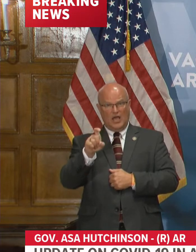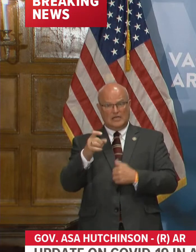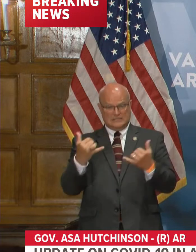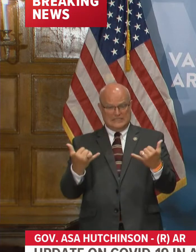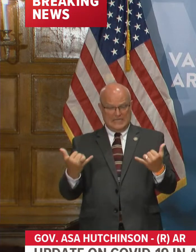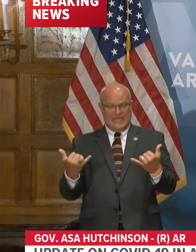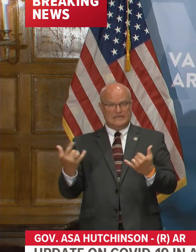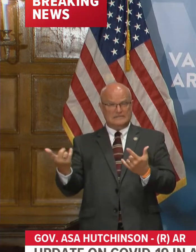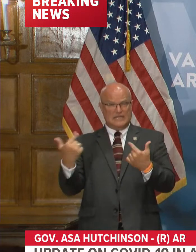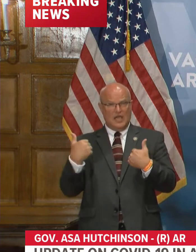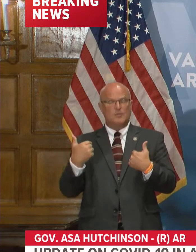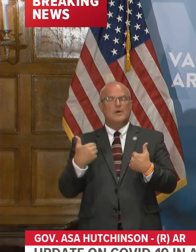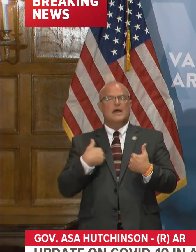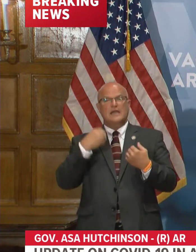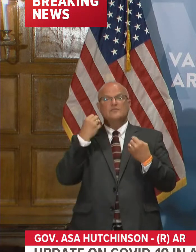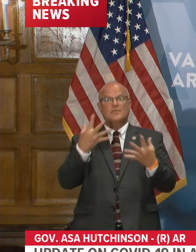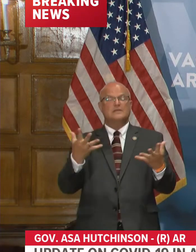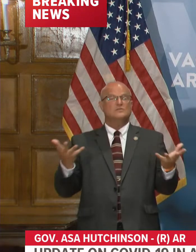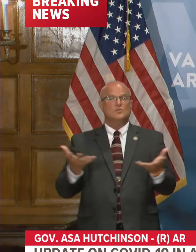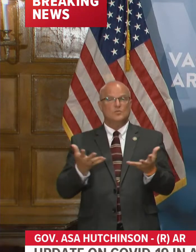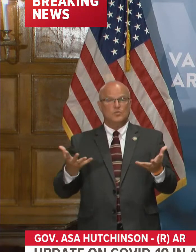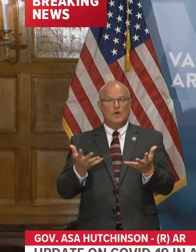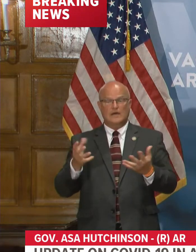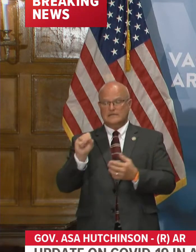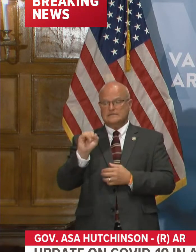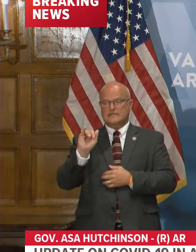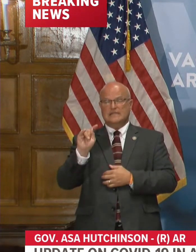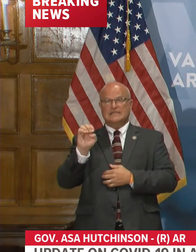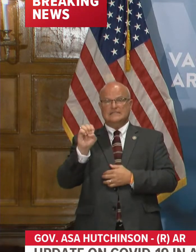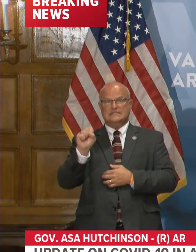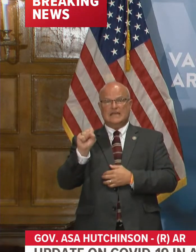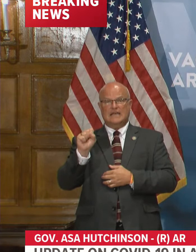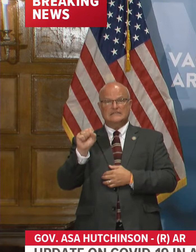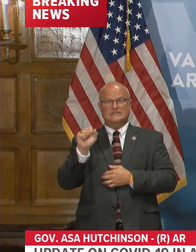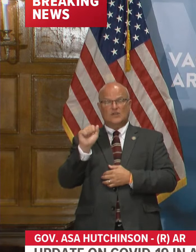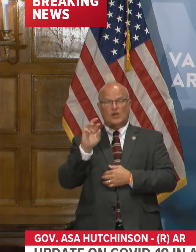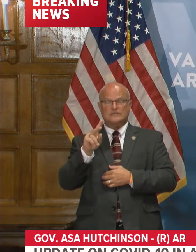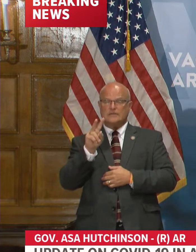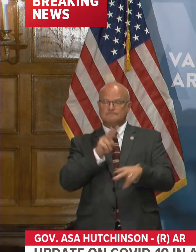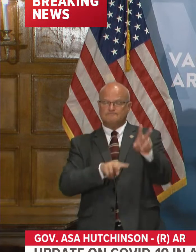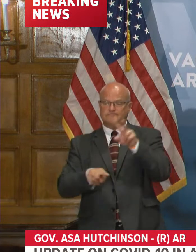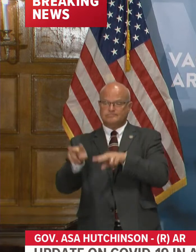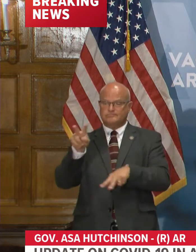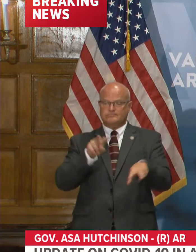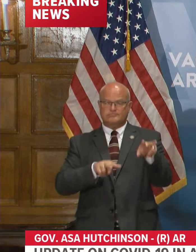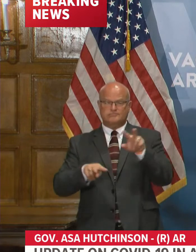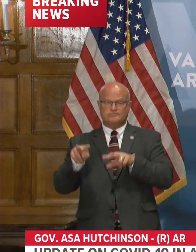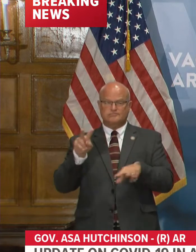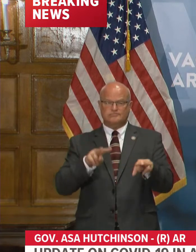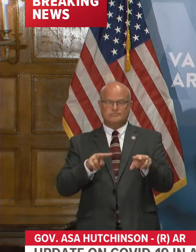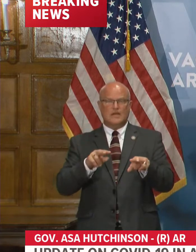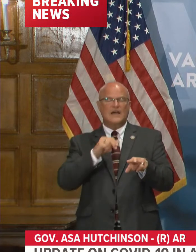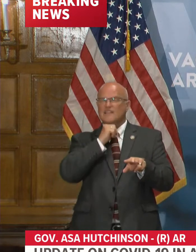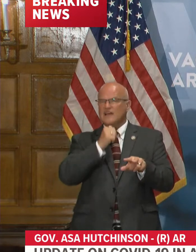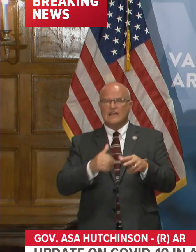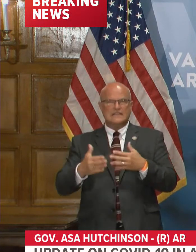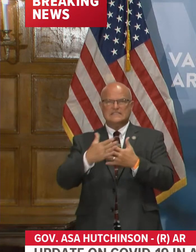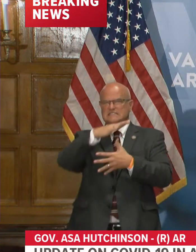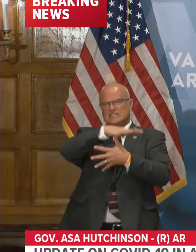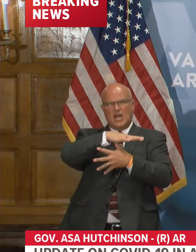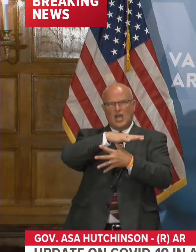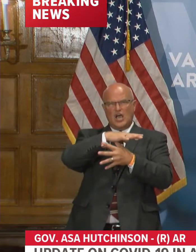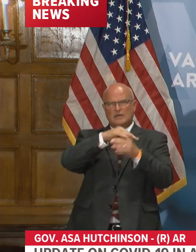And the information that I have is that the sites in Arkansas have been evaluated. They're not in the top